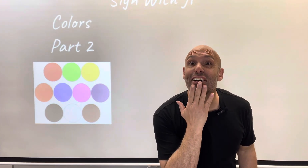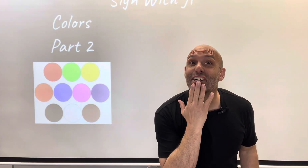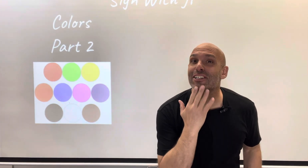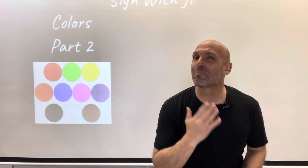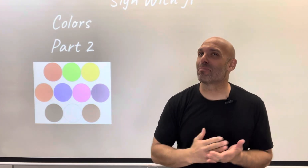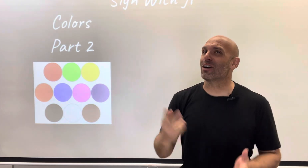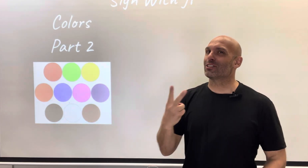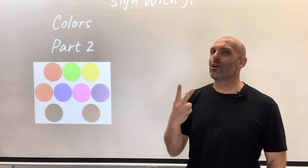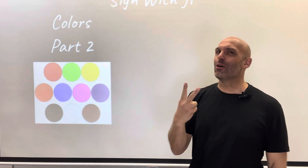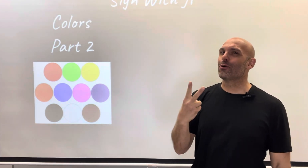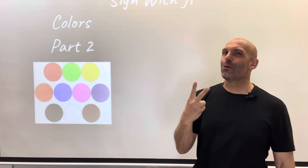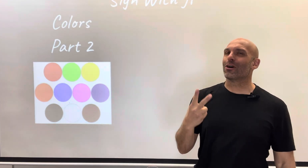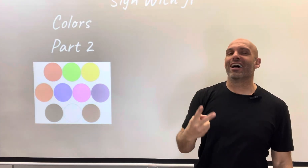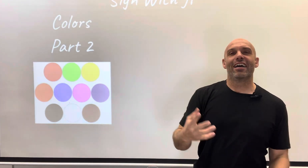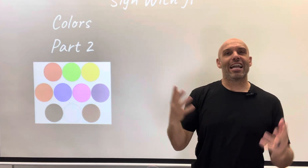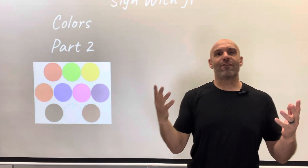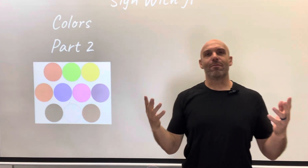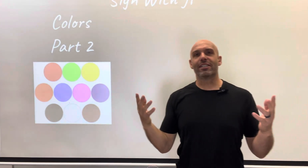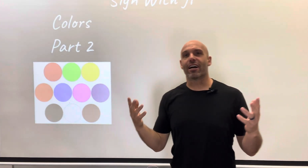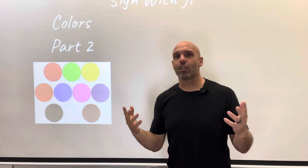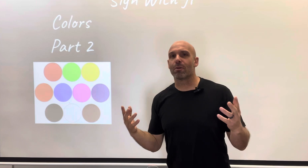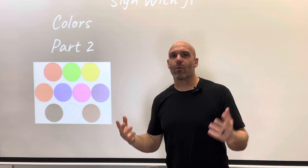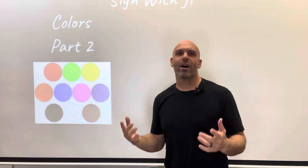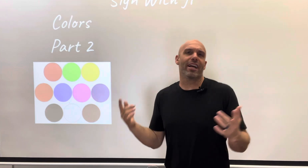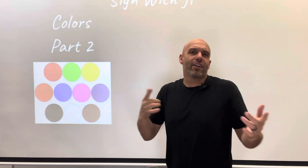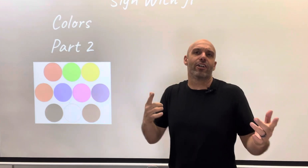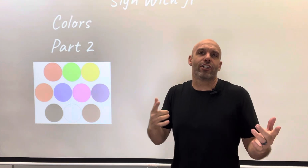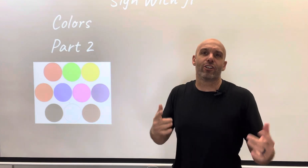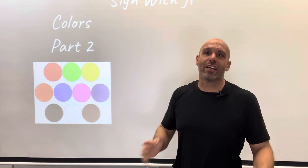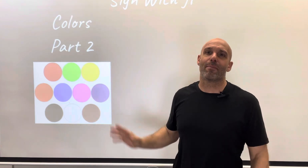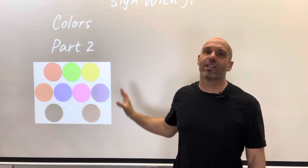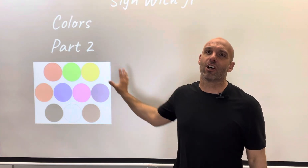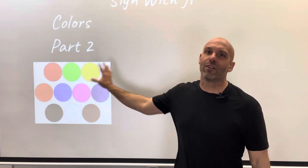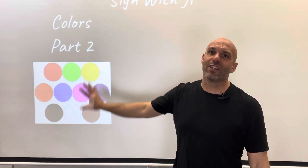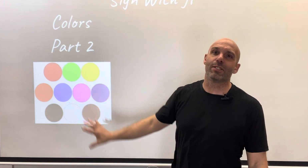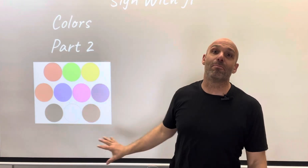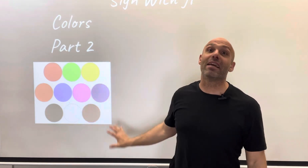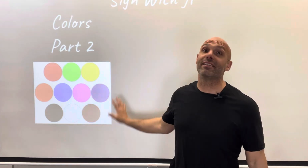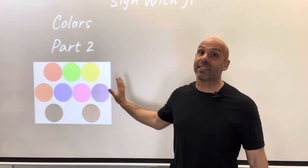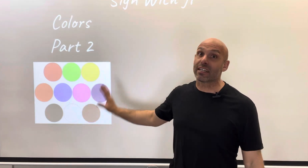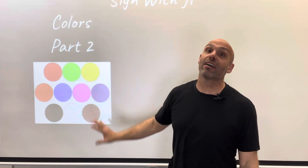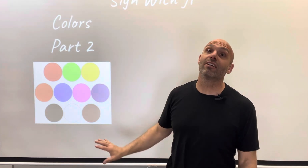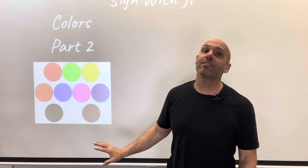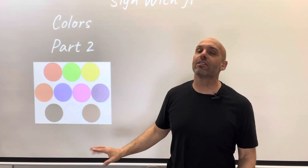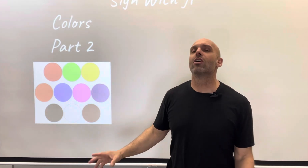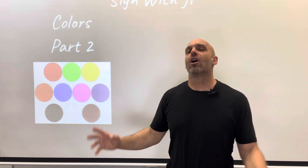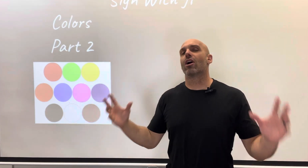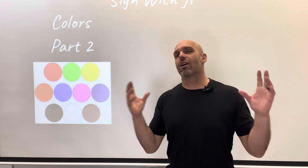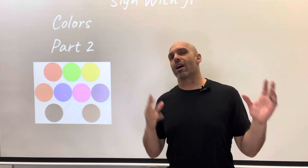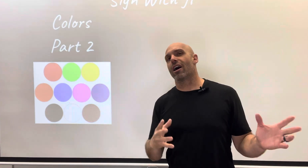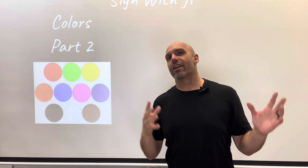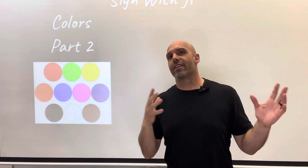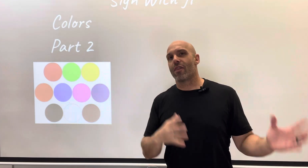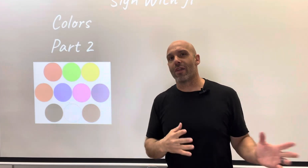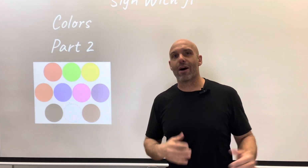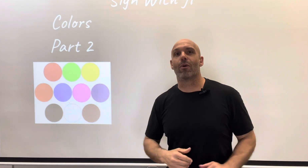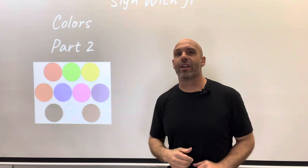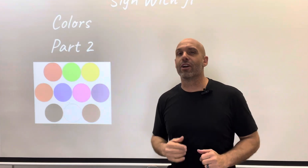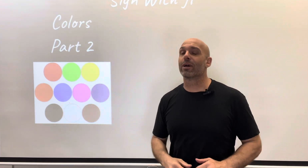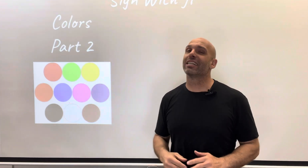colors part 2. And if you missed colors part 1, I encourage you to do that because all of these basic colors are on that one. Here we're going to